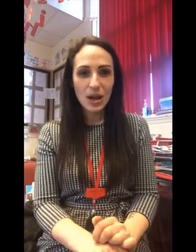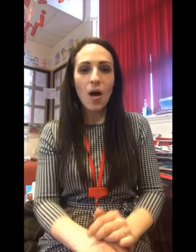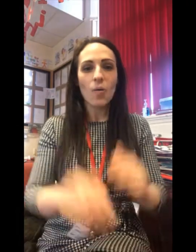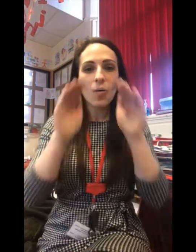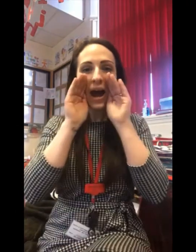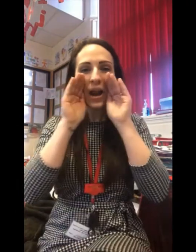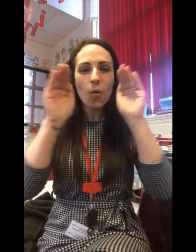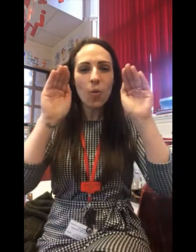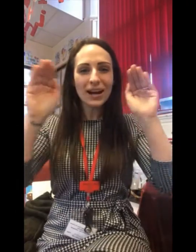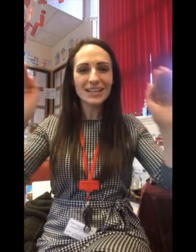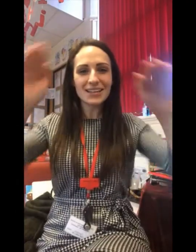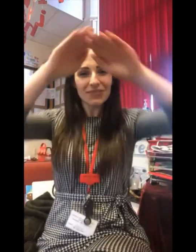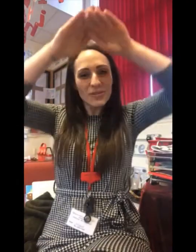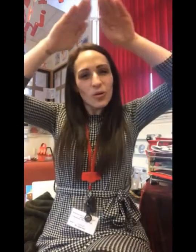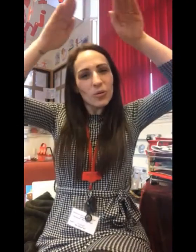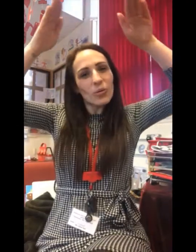what a wonderful